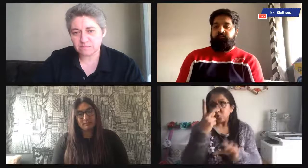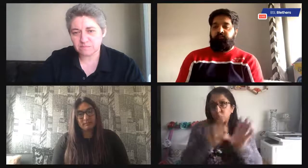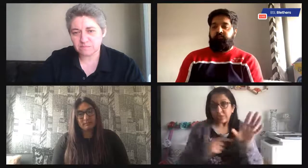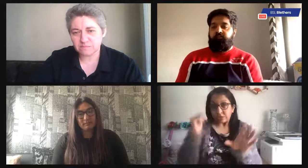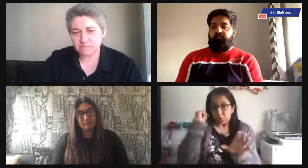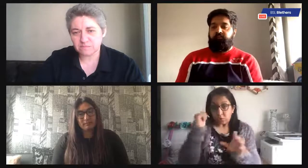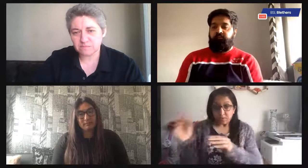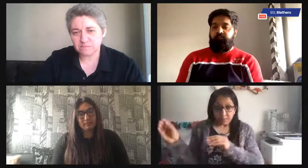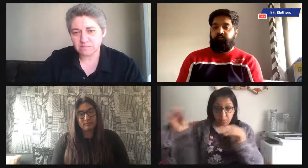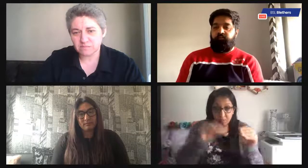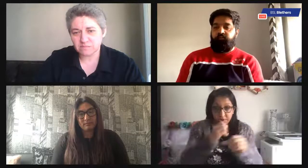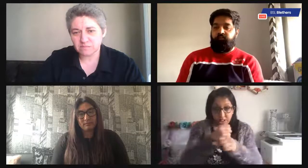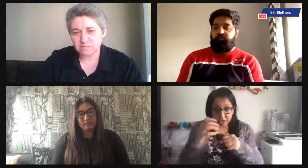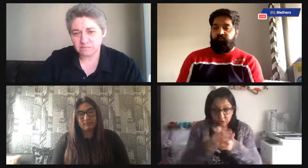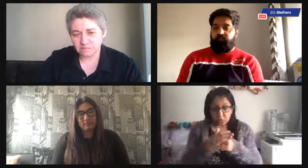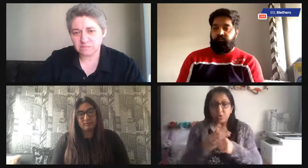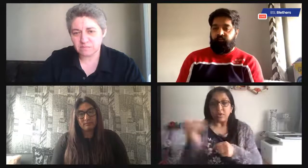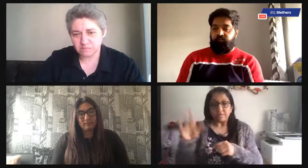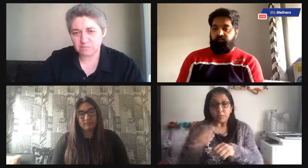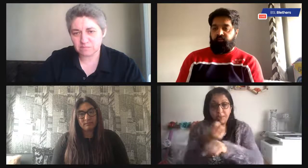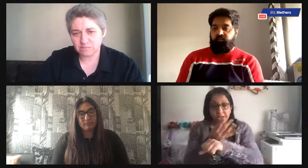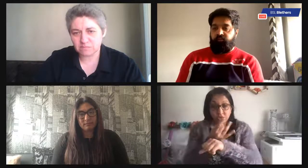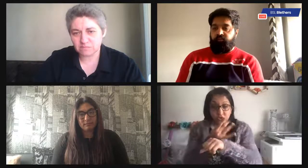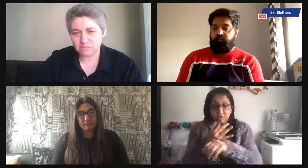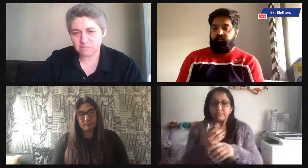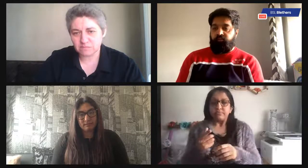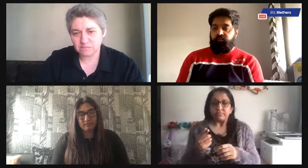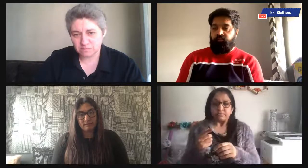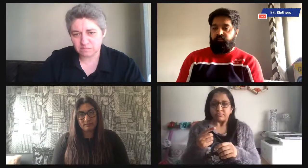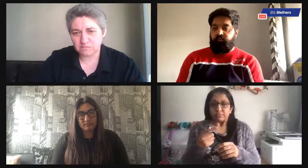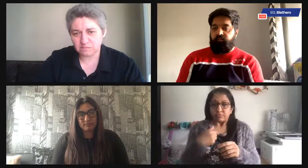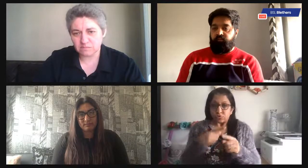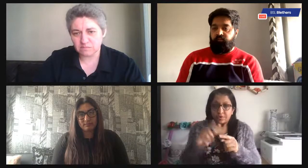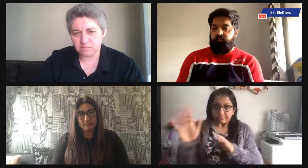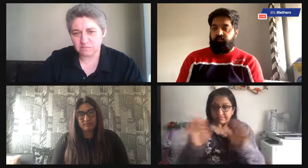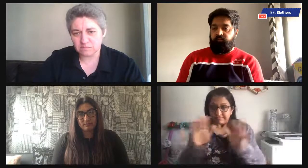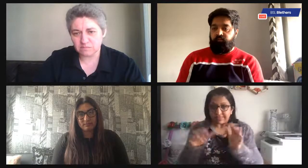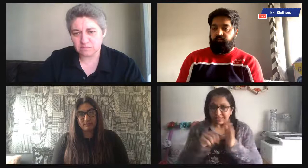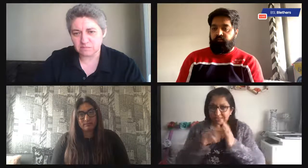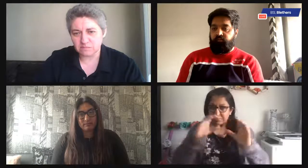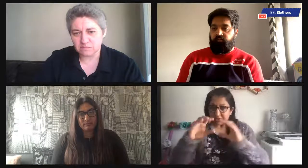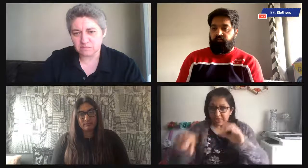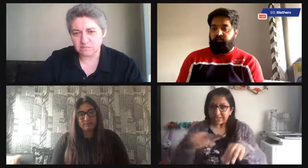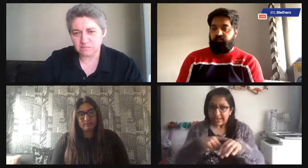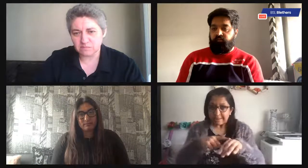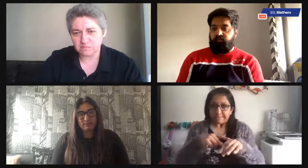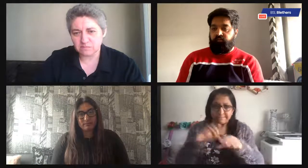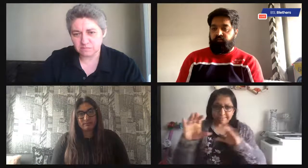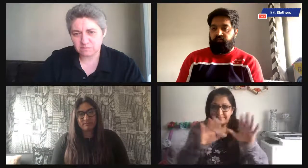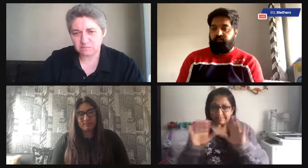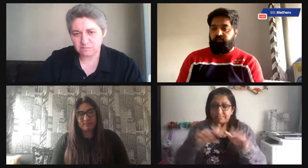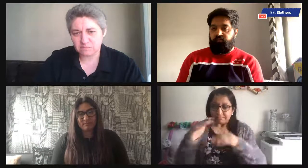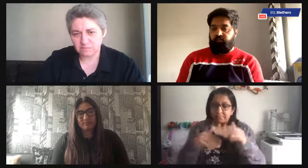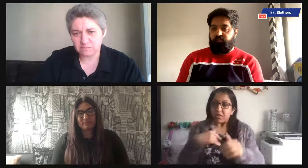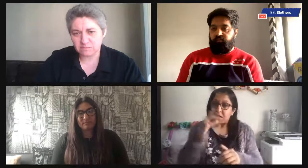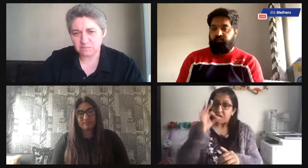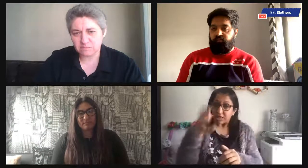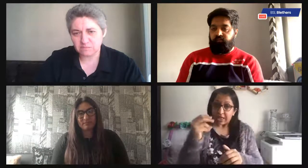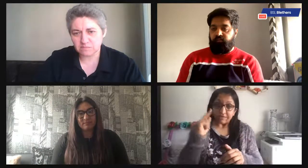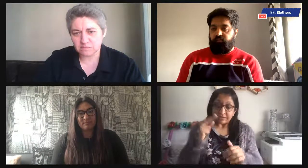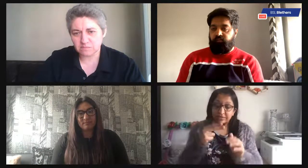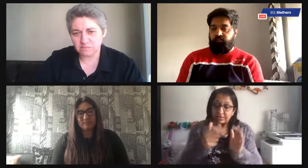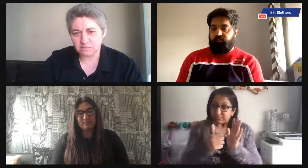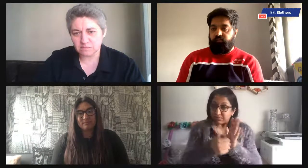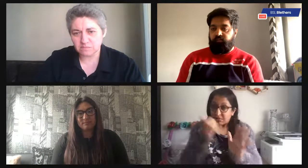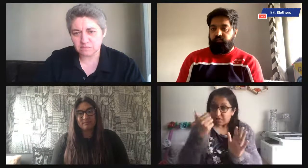think one person, one of the members 2 years ago came from Glasgow. I came from Bangladesh and